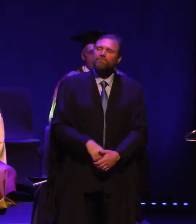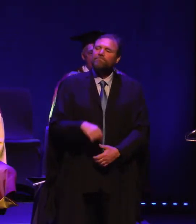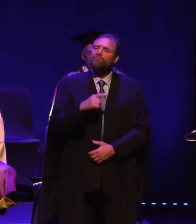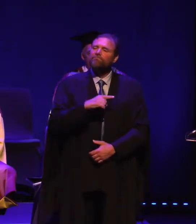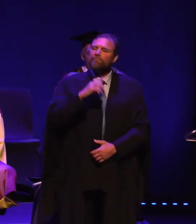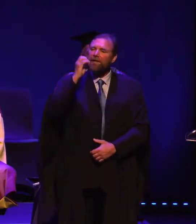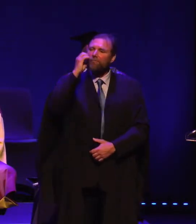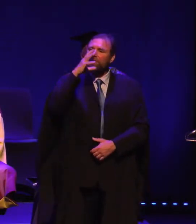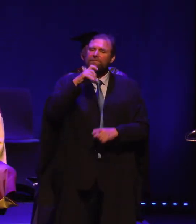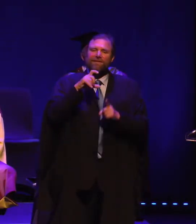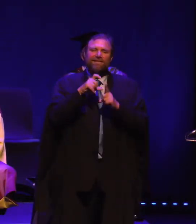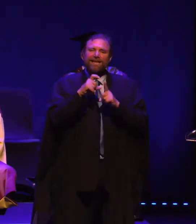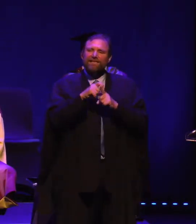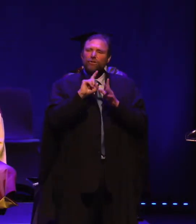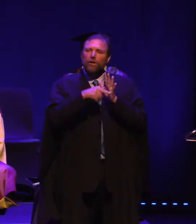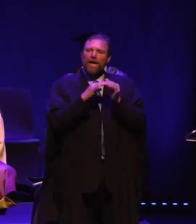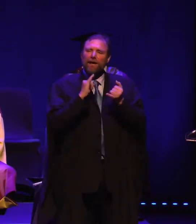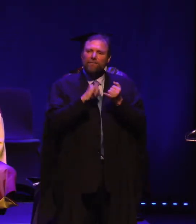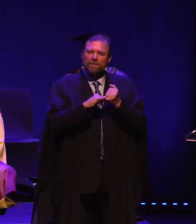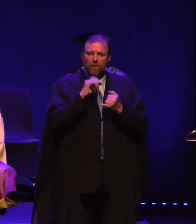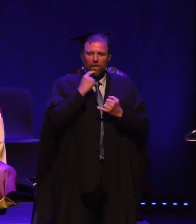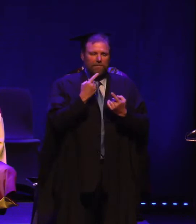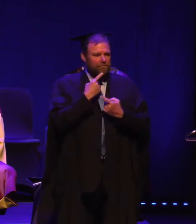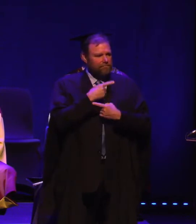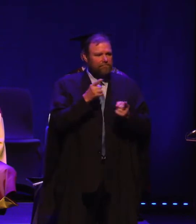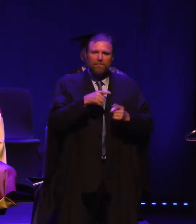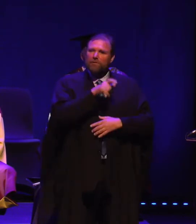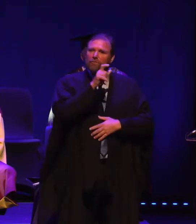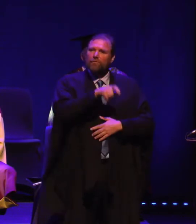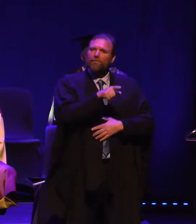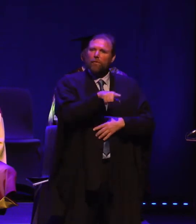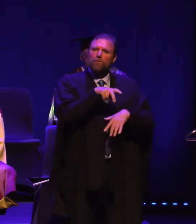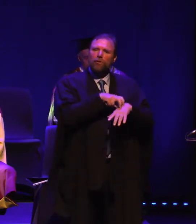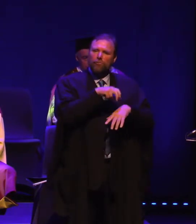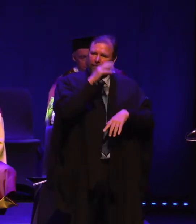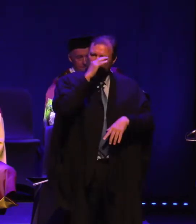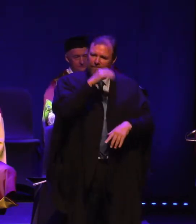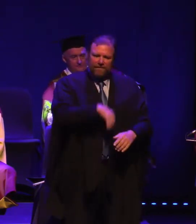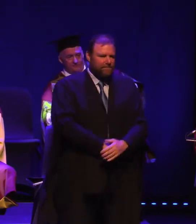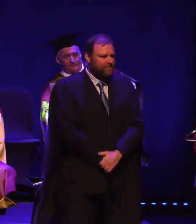Professor Dennis James will announce a student being awarded Doctor of Philosophy.